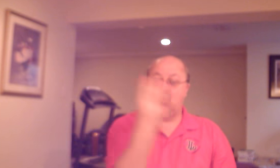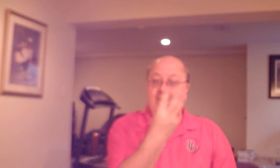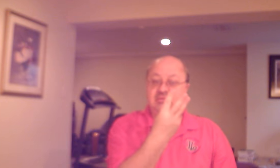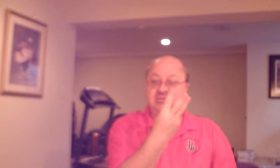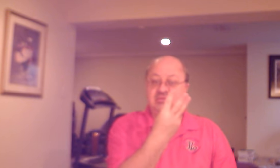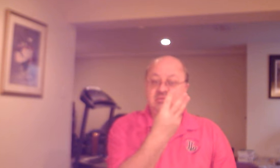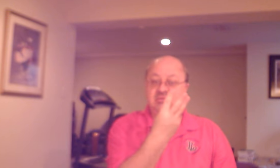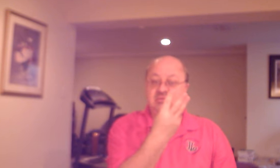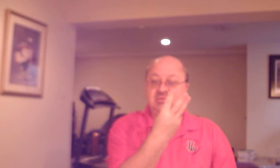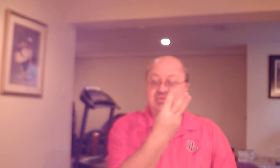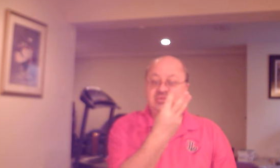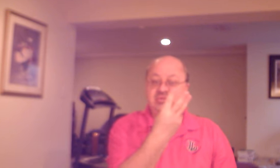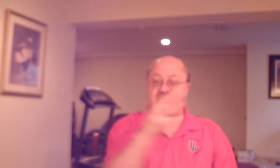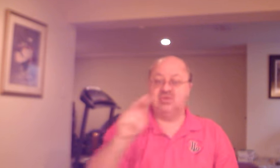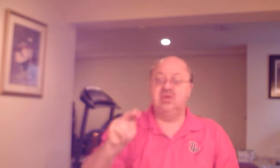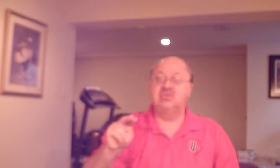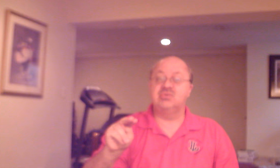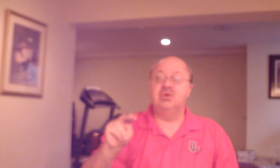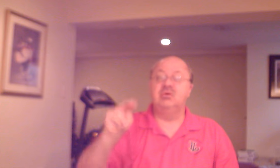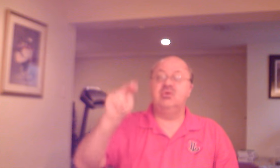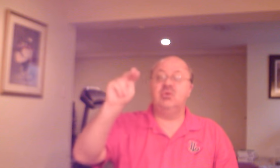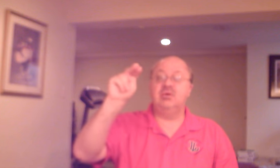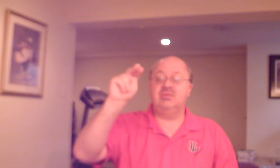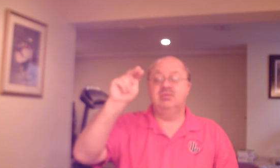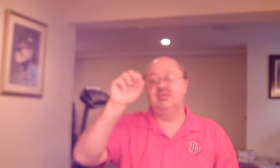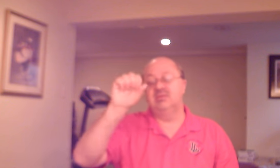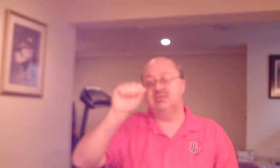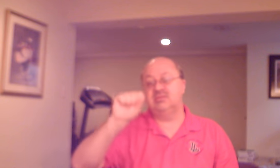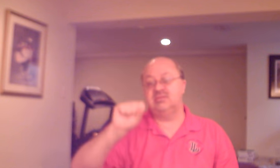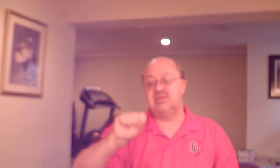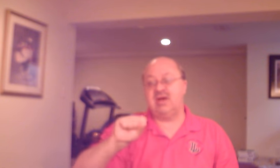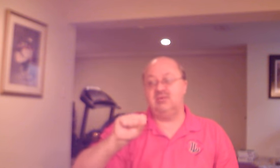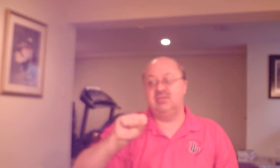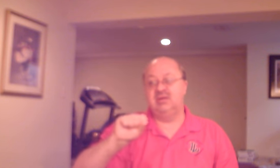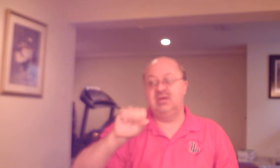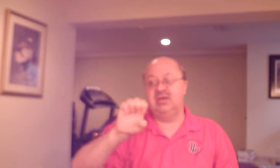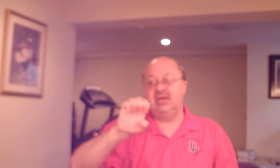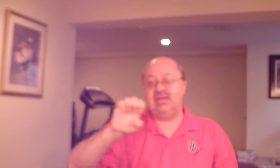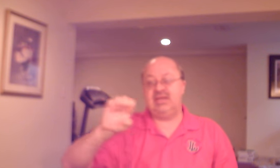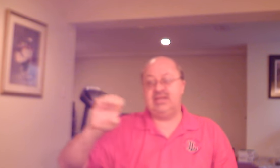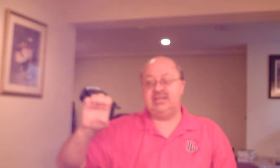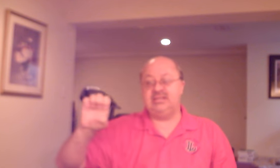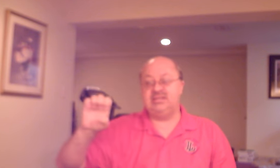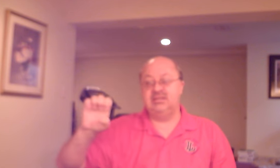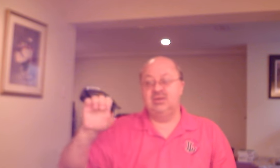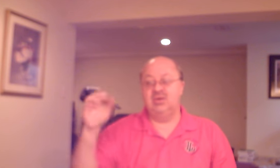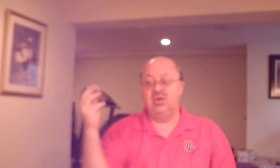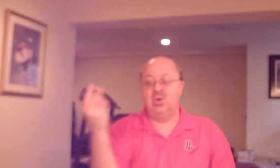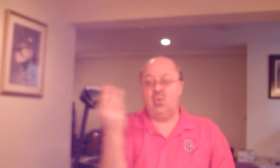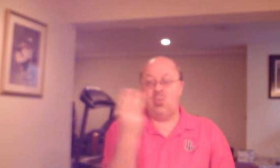west. So west turns. So north, south, east,